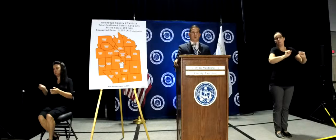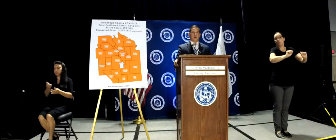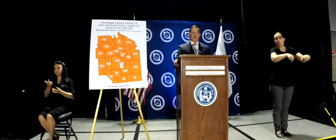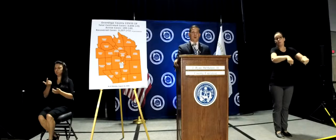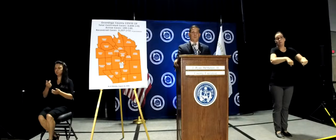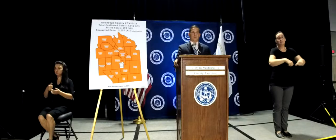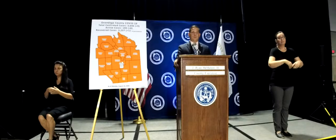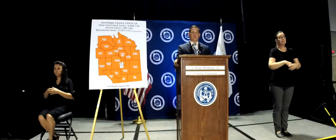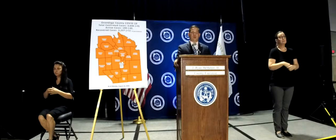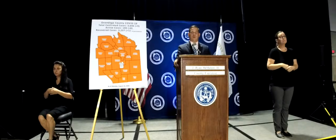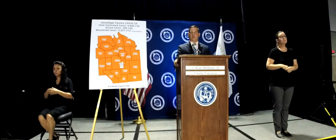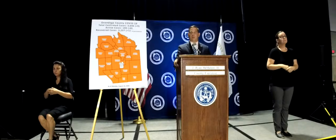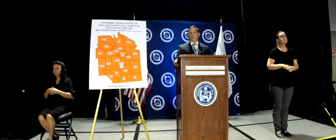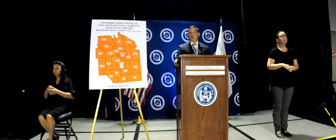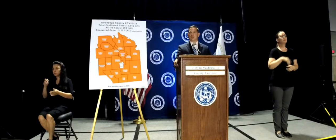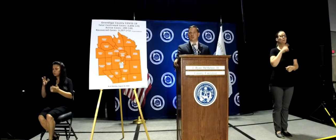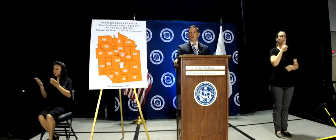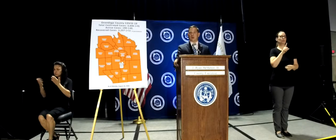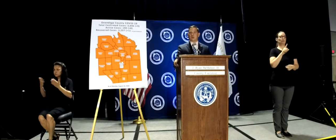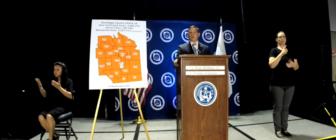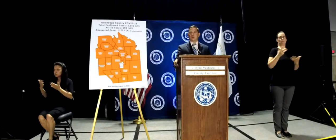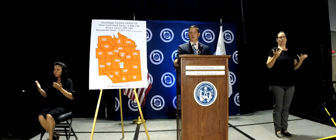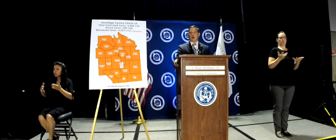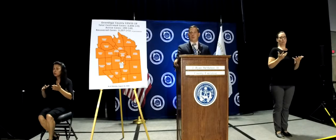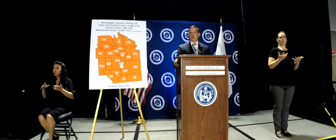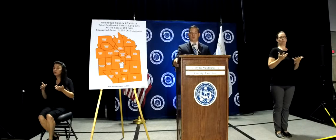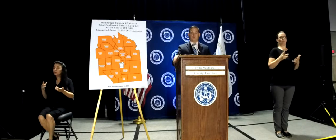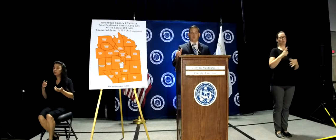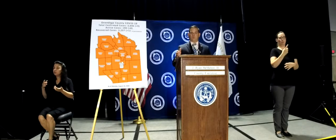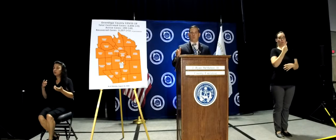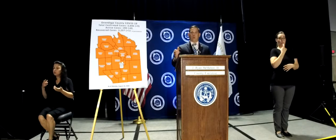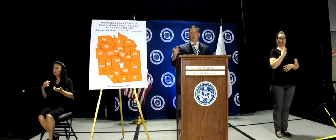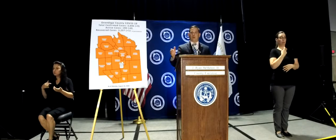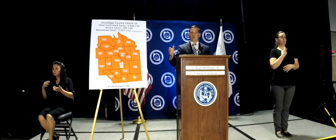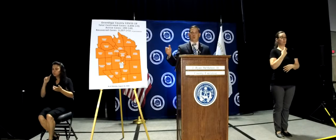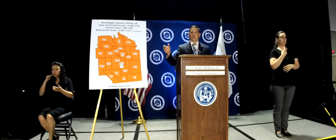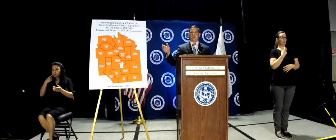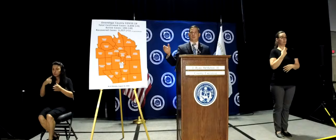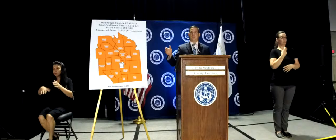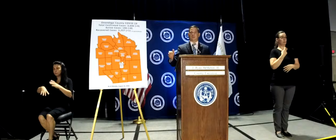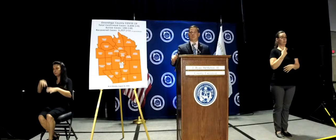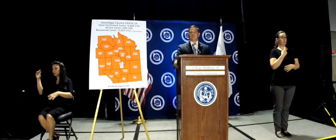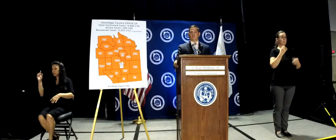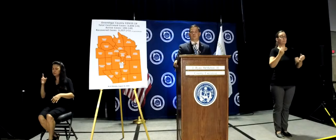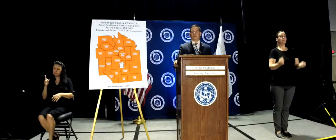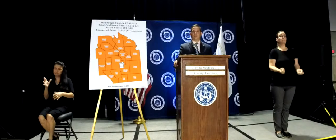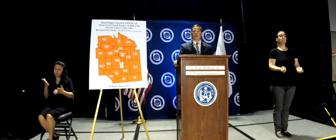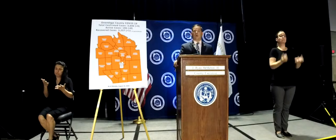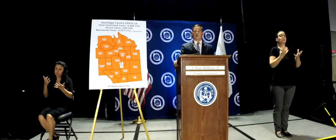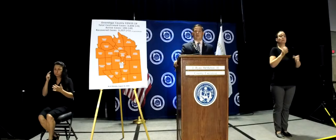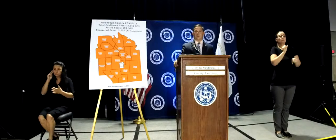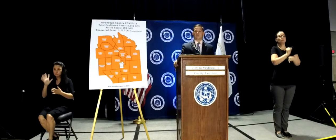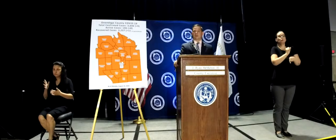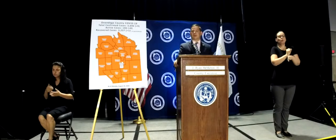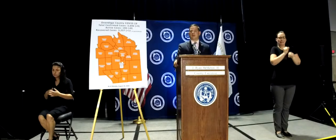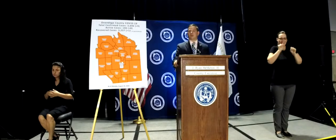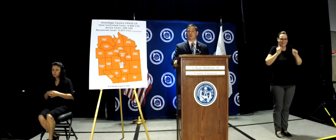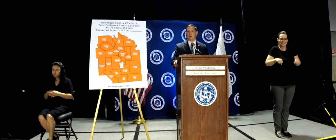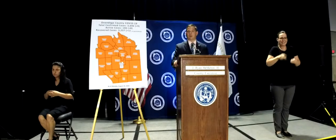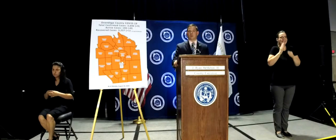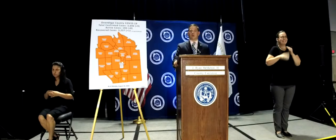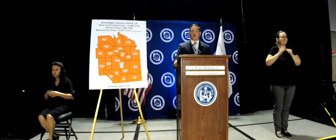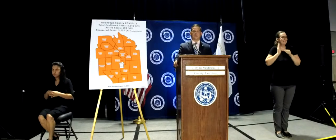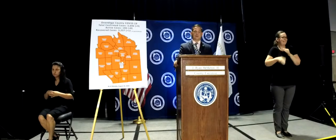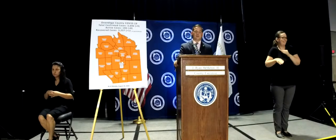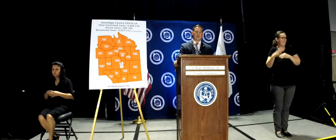you start from a position of strength, how much more can you really grow off the risk mitigation